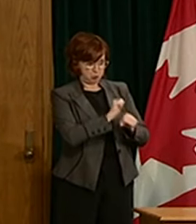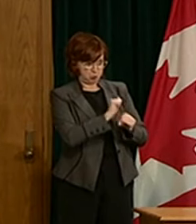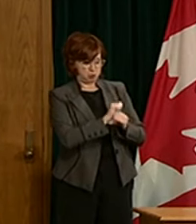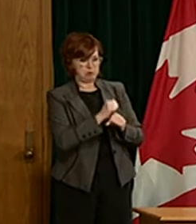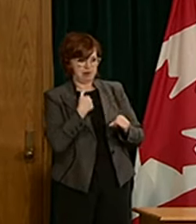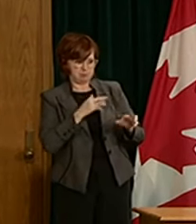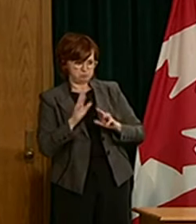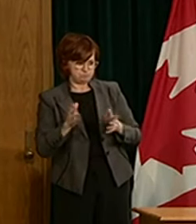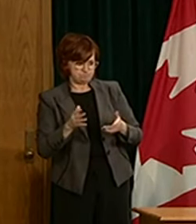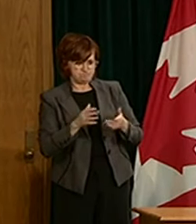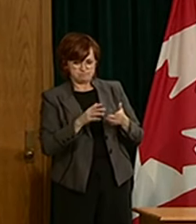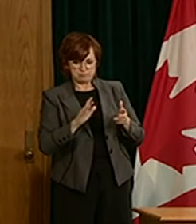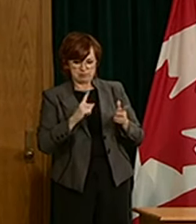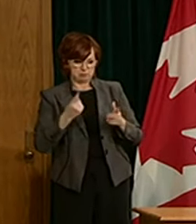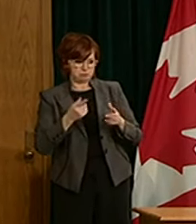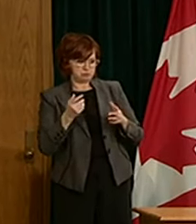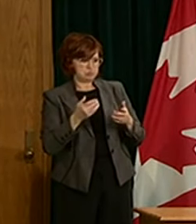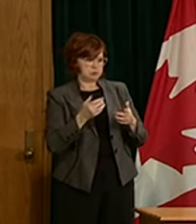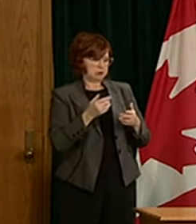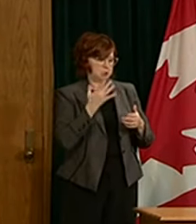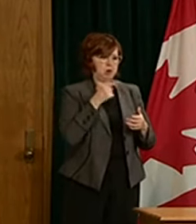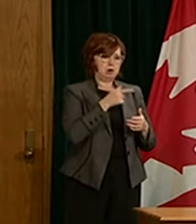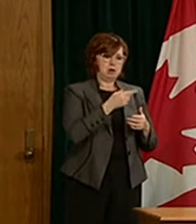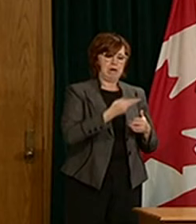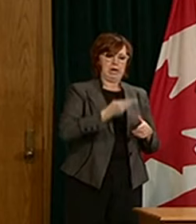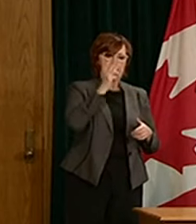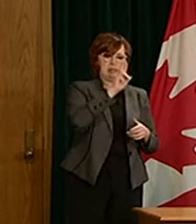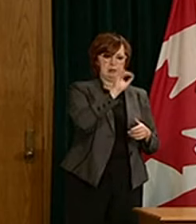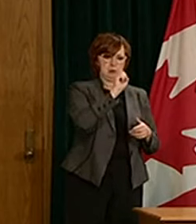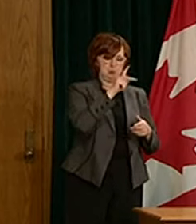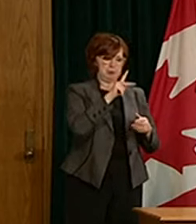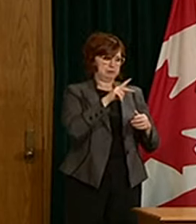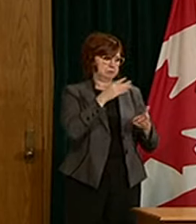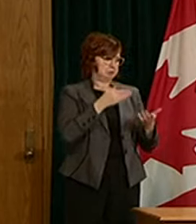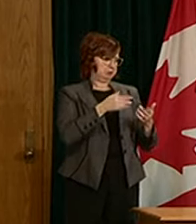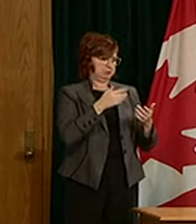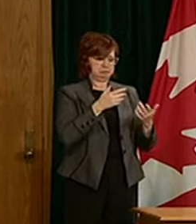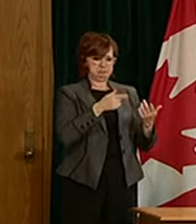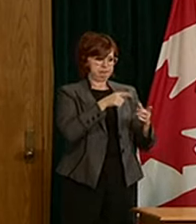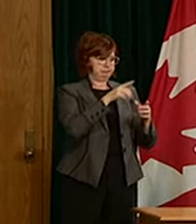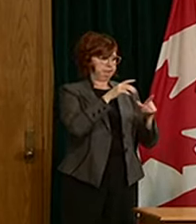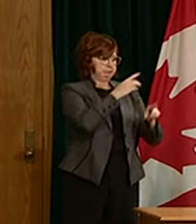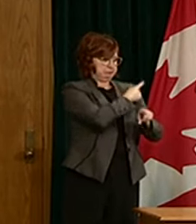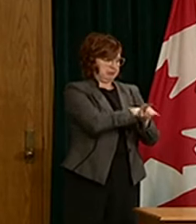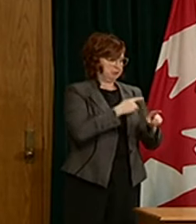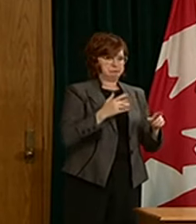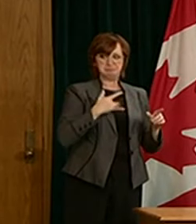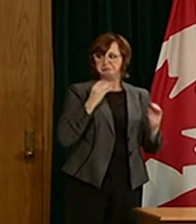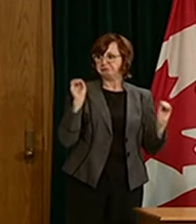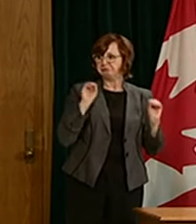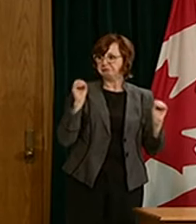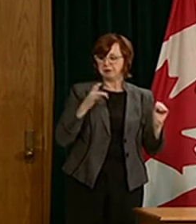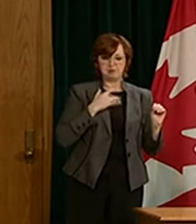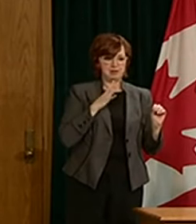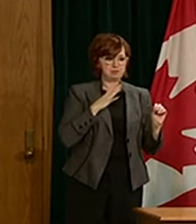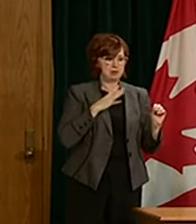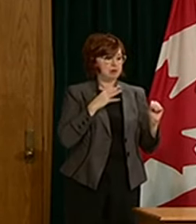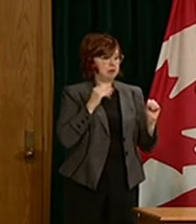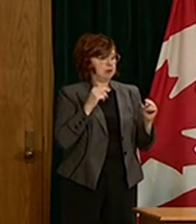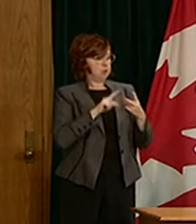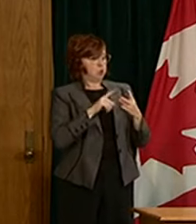be at risk of exposing patients and clients to COVID-19 through asymptomatic transmission, and we need to mitigate that risk for